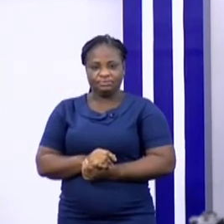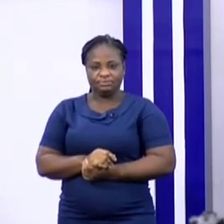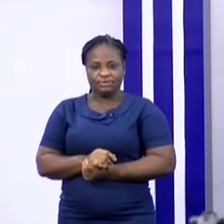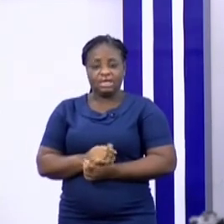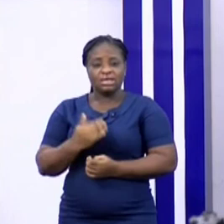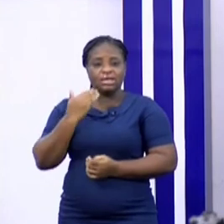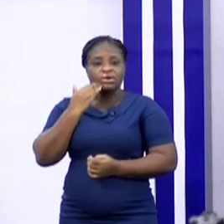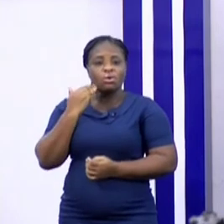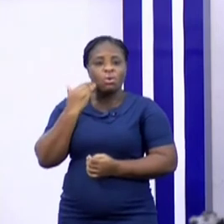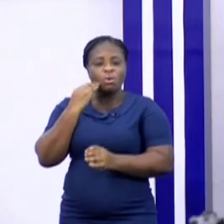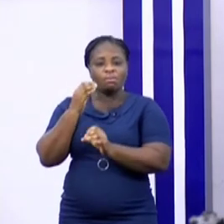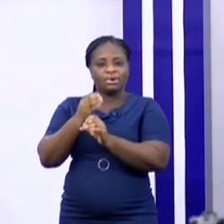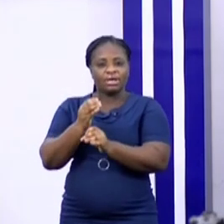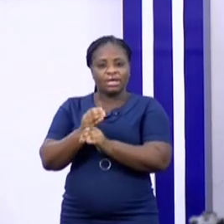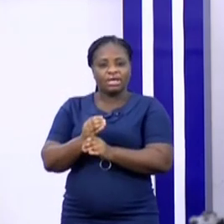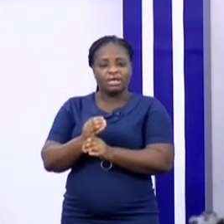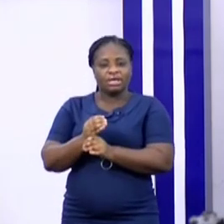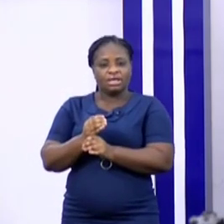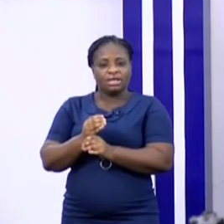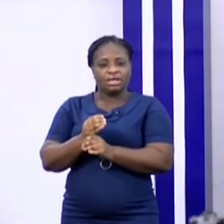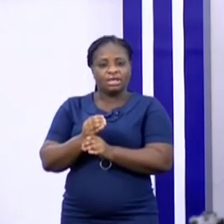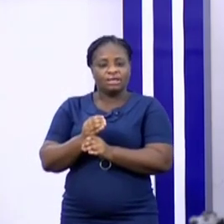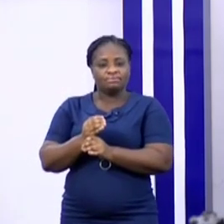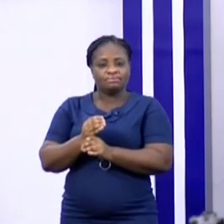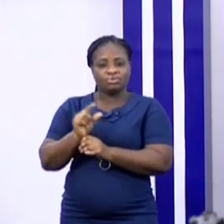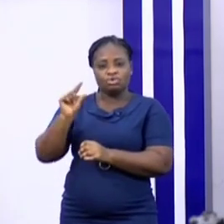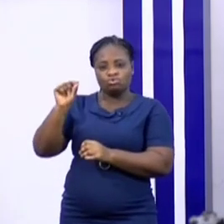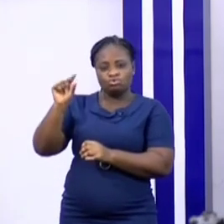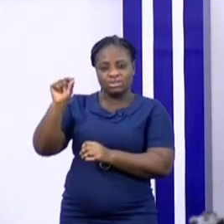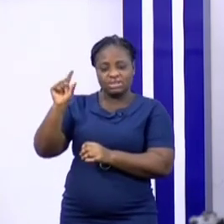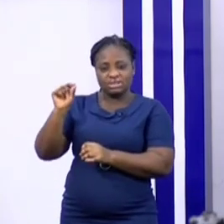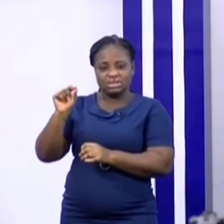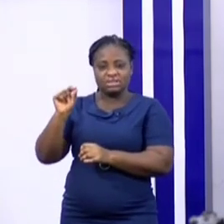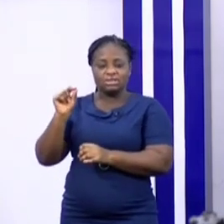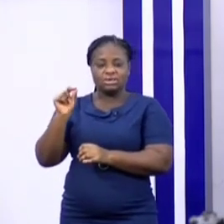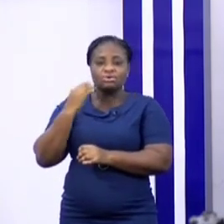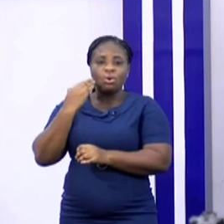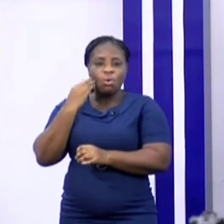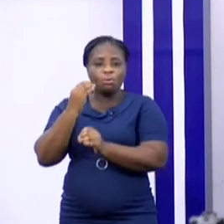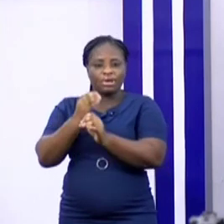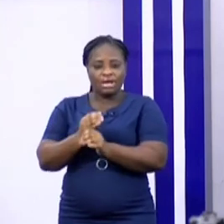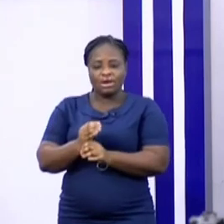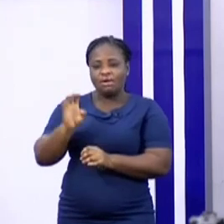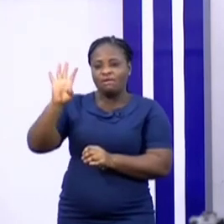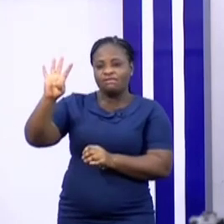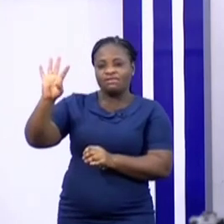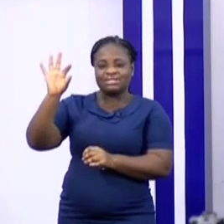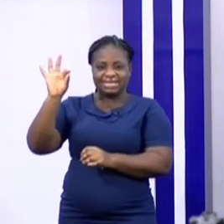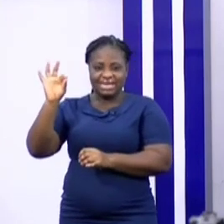The home care, 20 of the 20 screening are waiting repeat. Of those who are at home, the home care, the 49 I